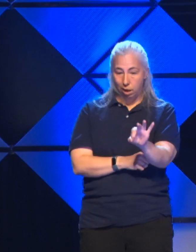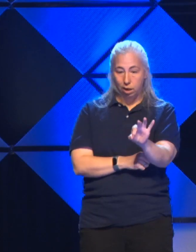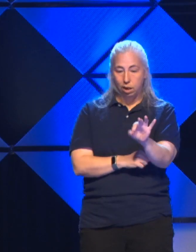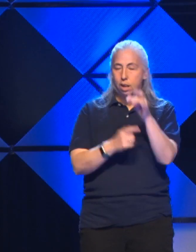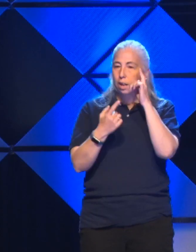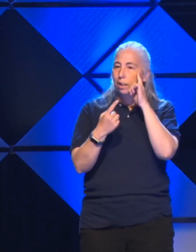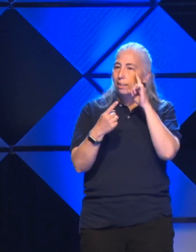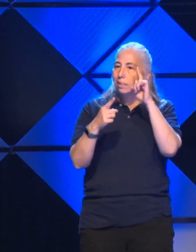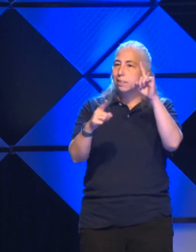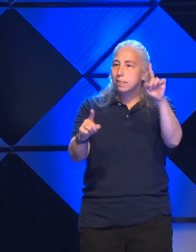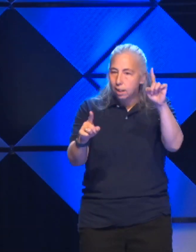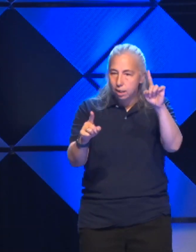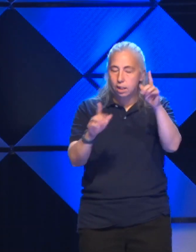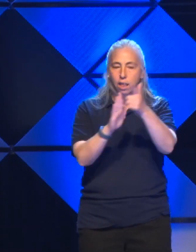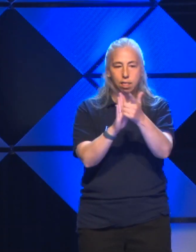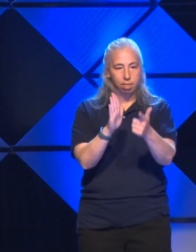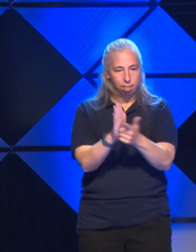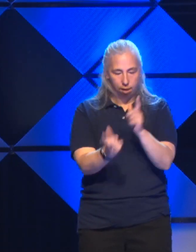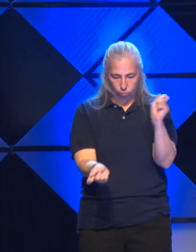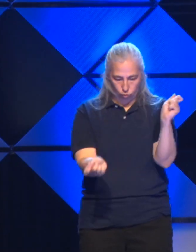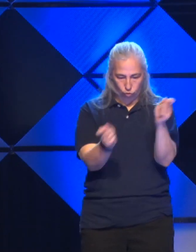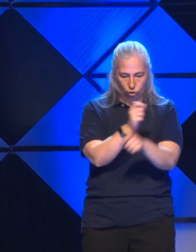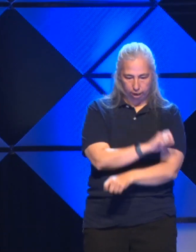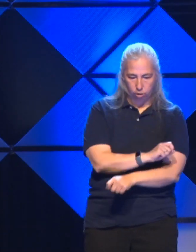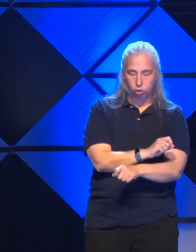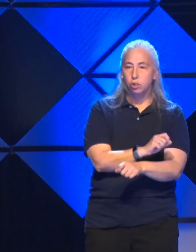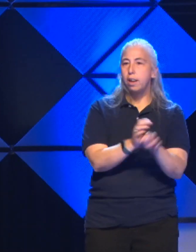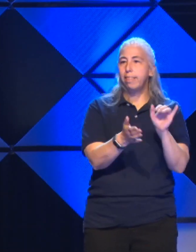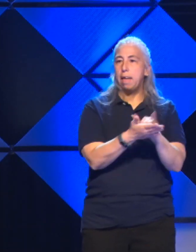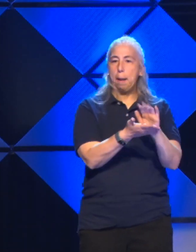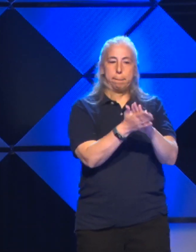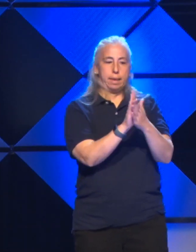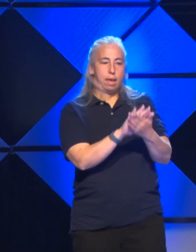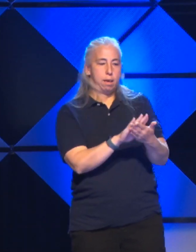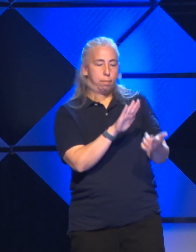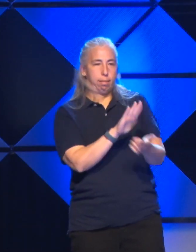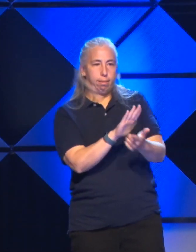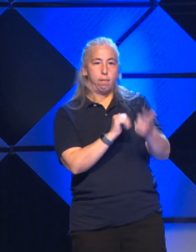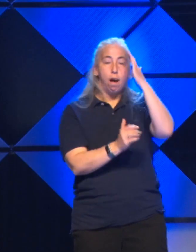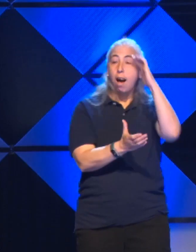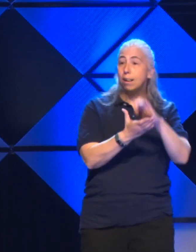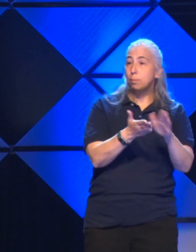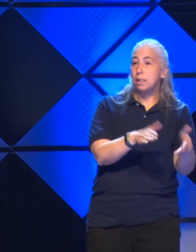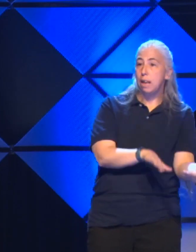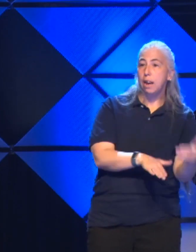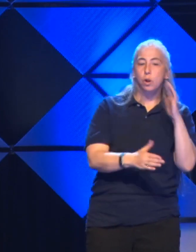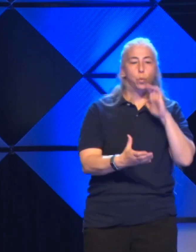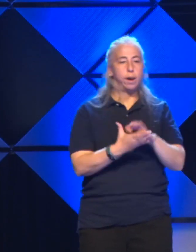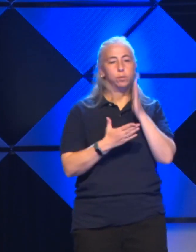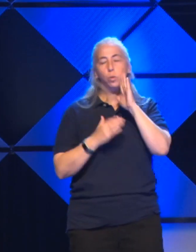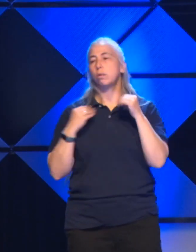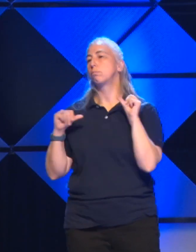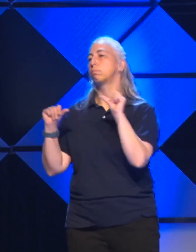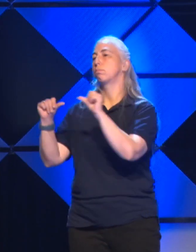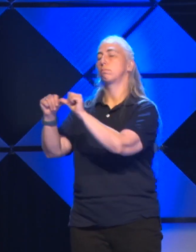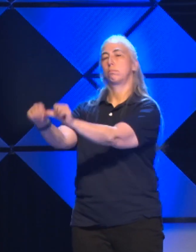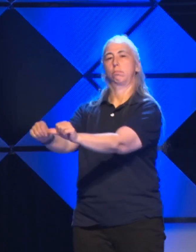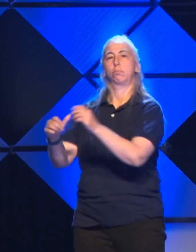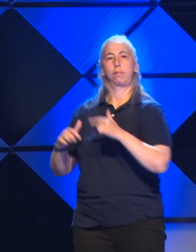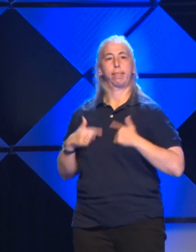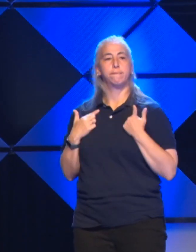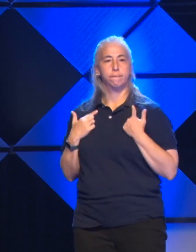after. And that was because of his willing to press on,